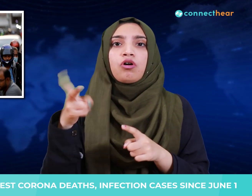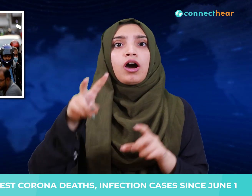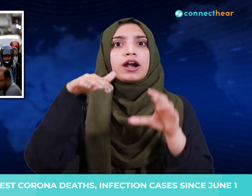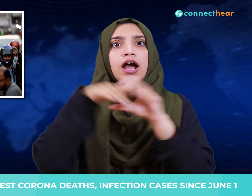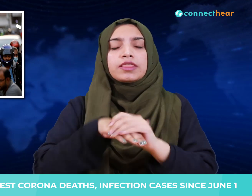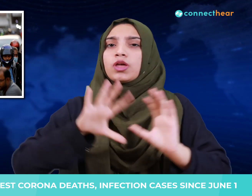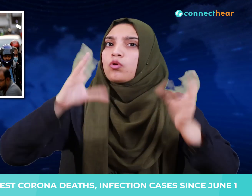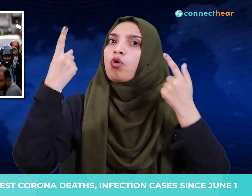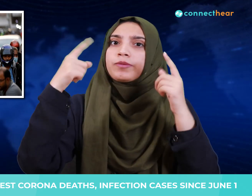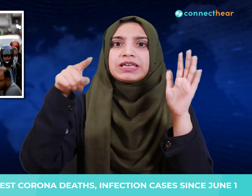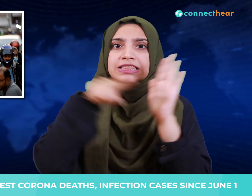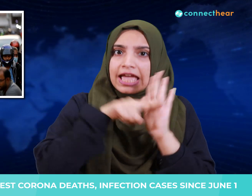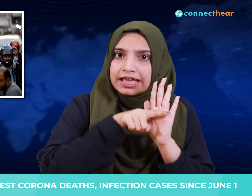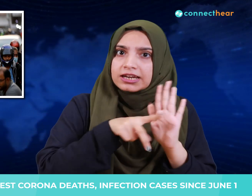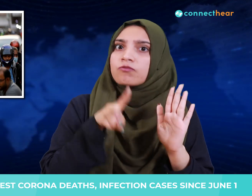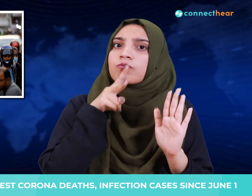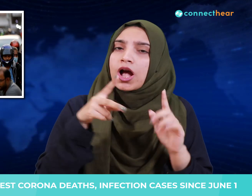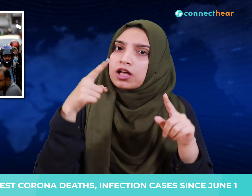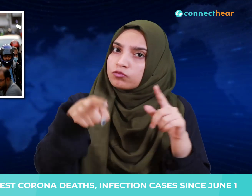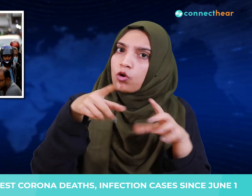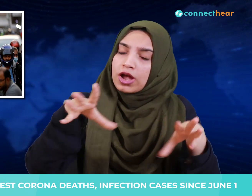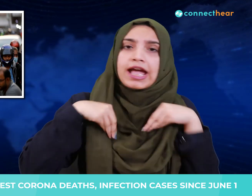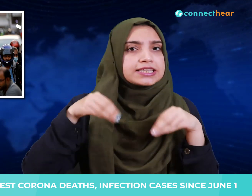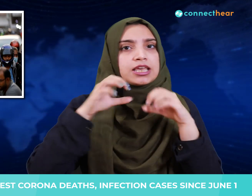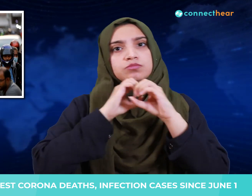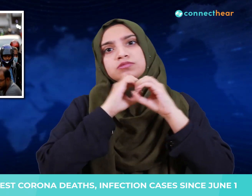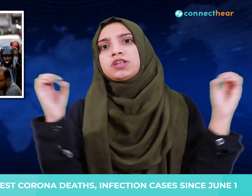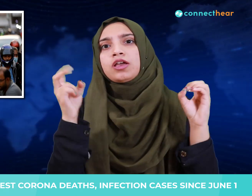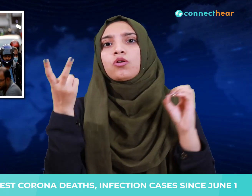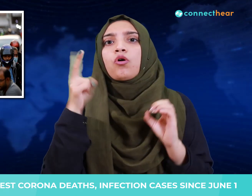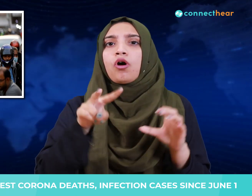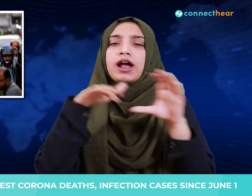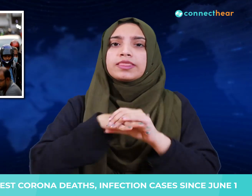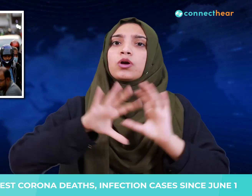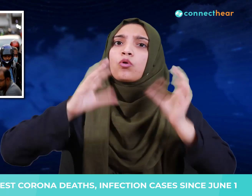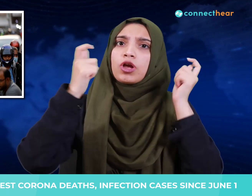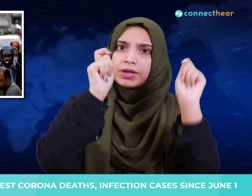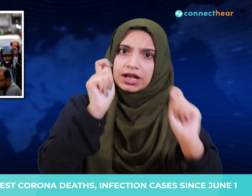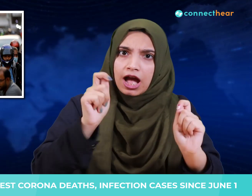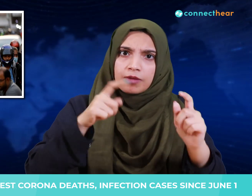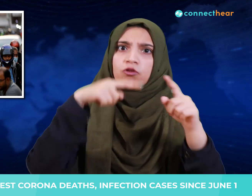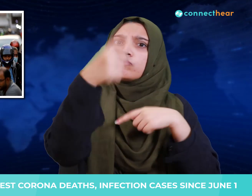corruption or incompetence in any ongoing work against the coronavirus.